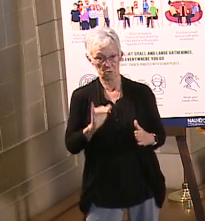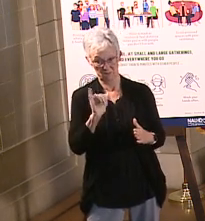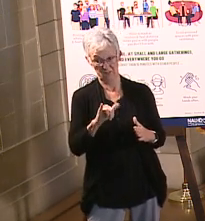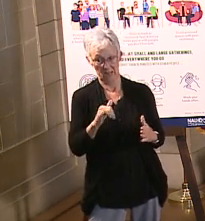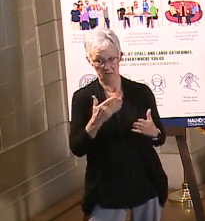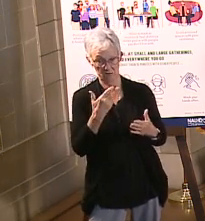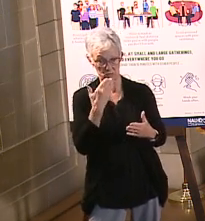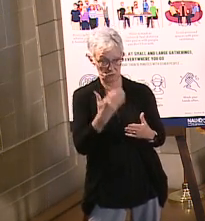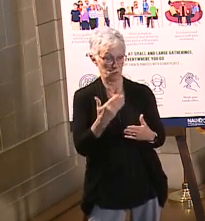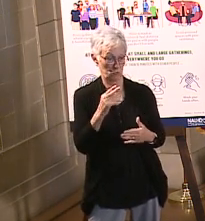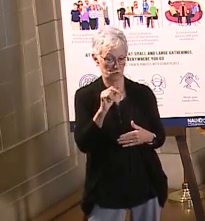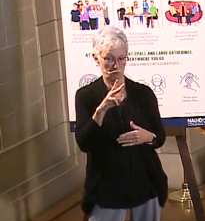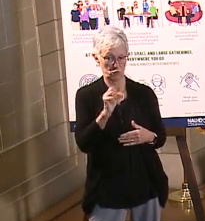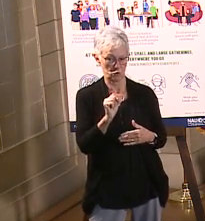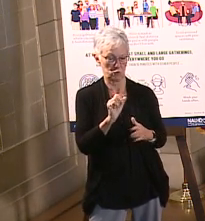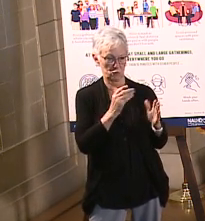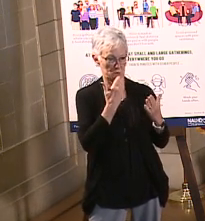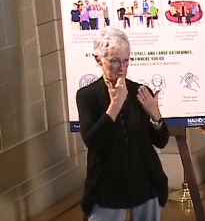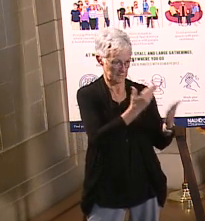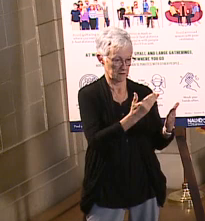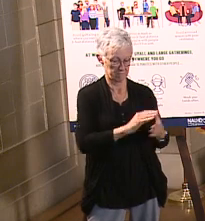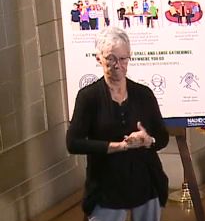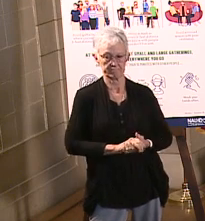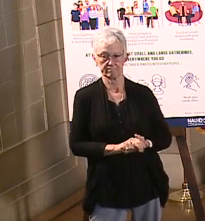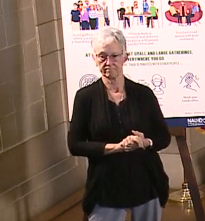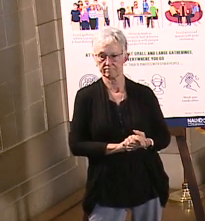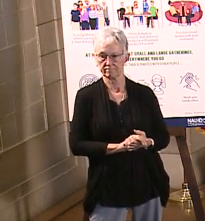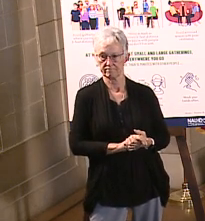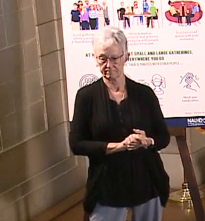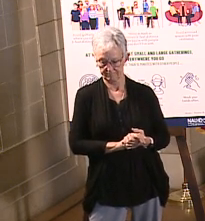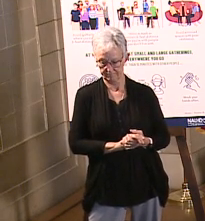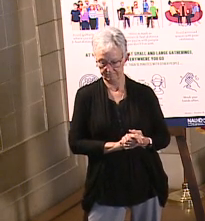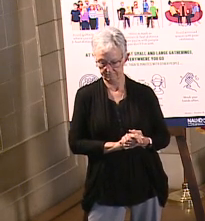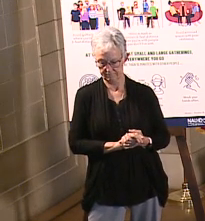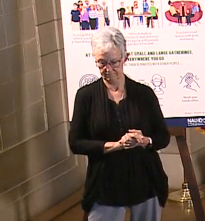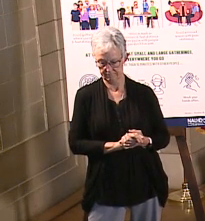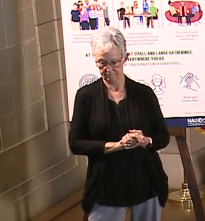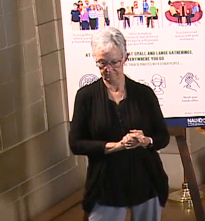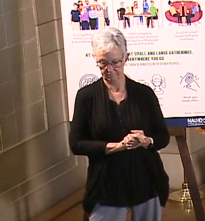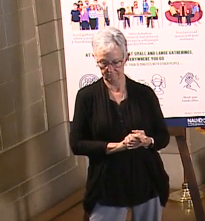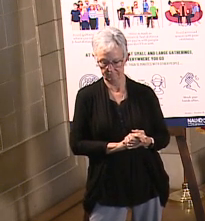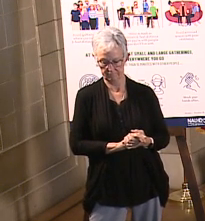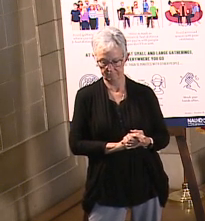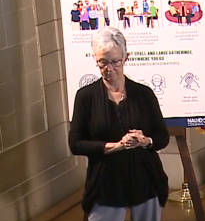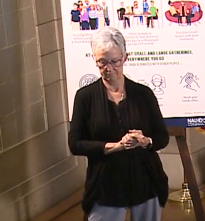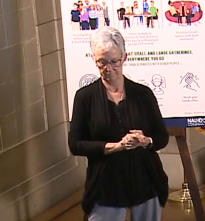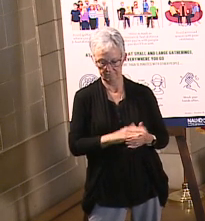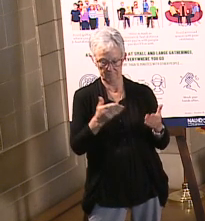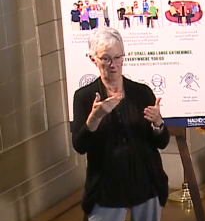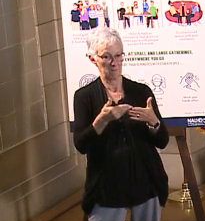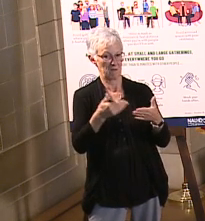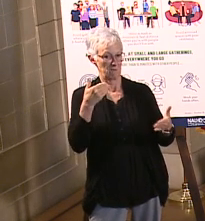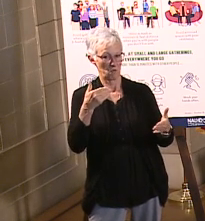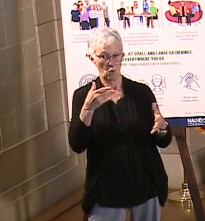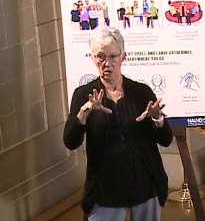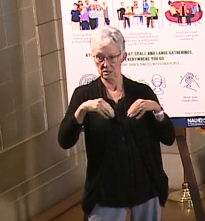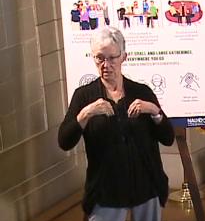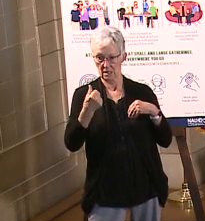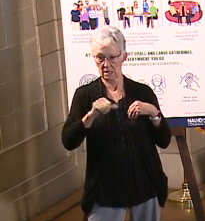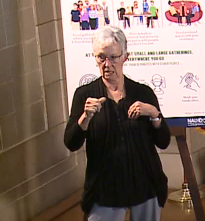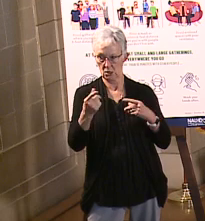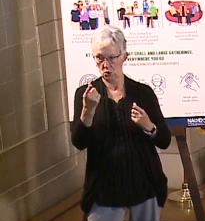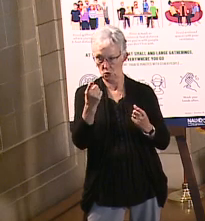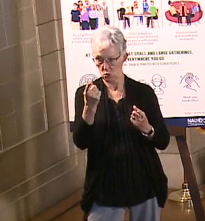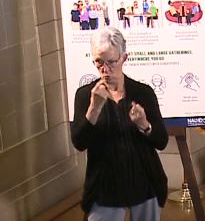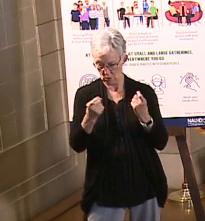stuff. All right, next. Before we get on to questions here and the rest of the schedule, I did